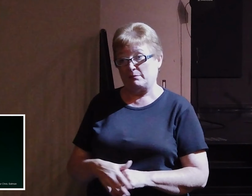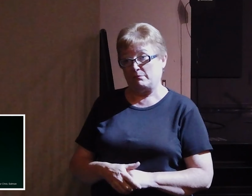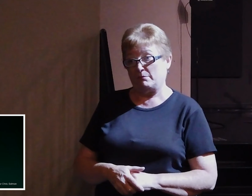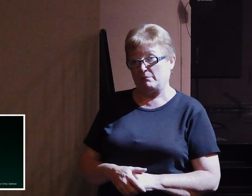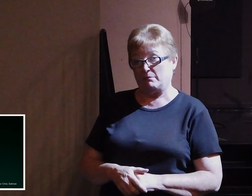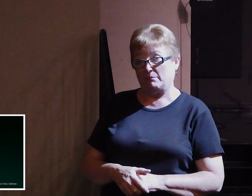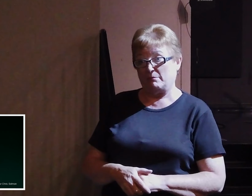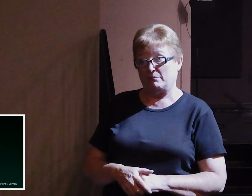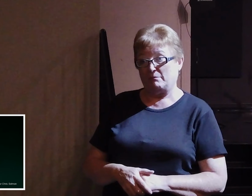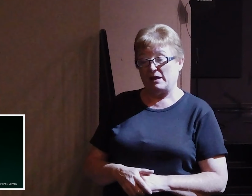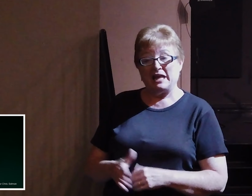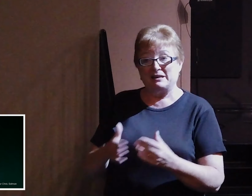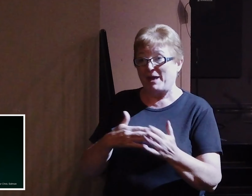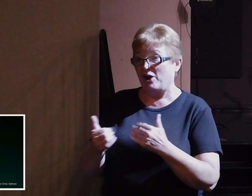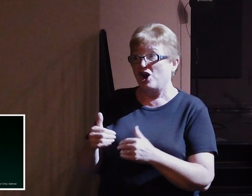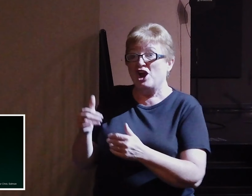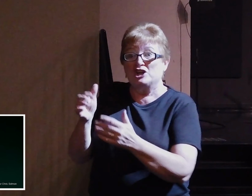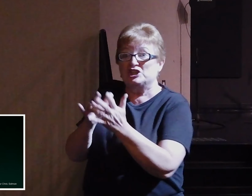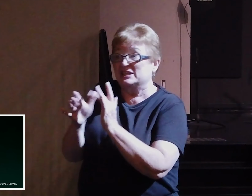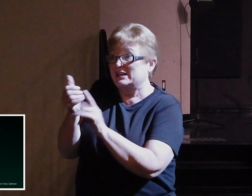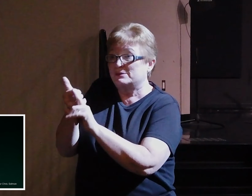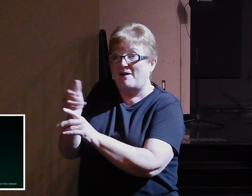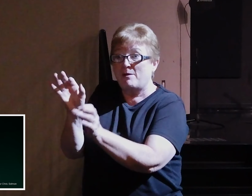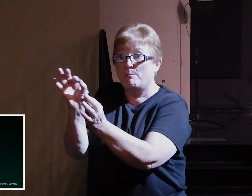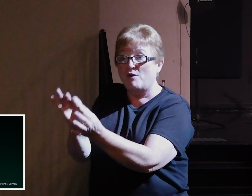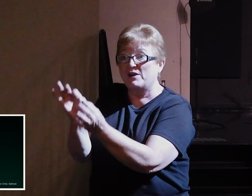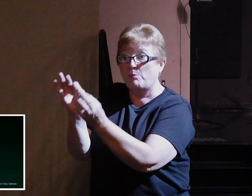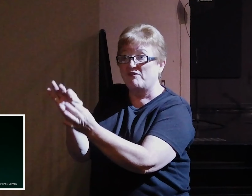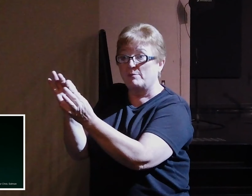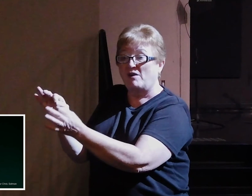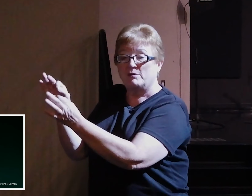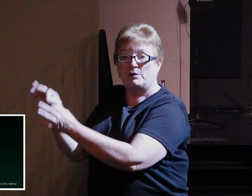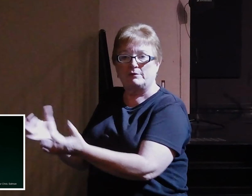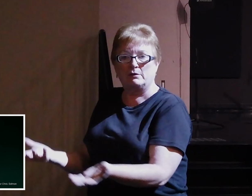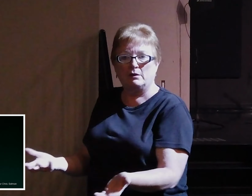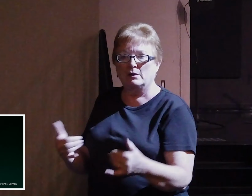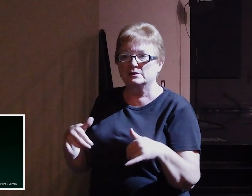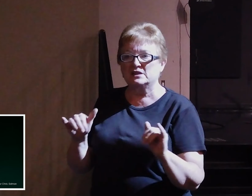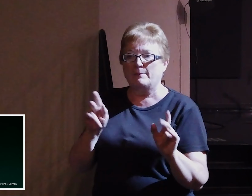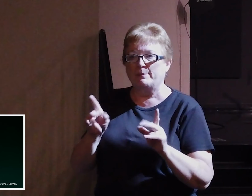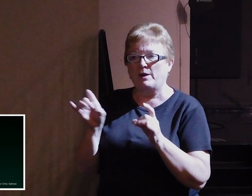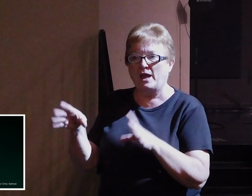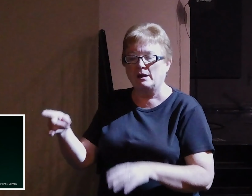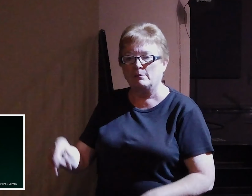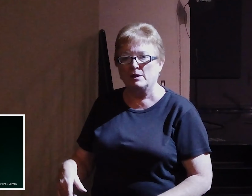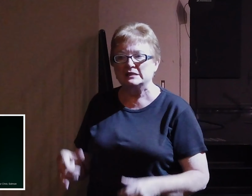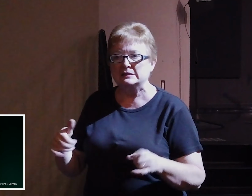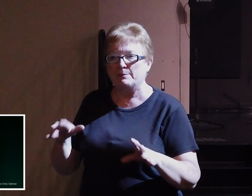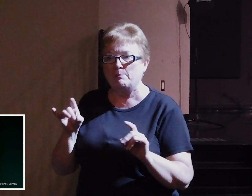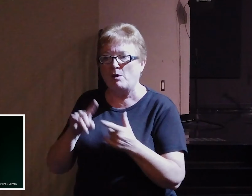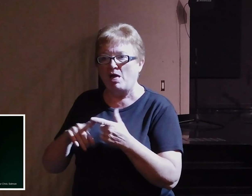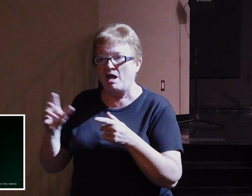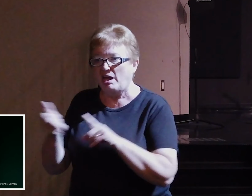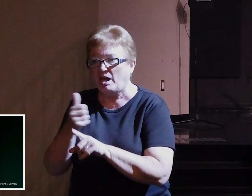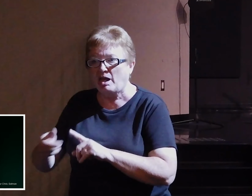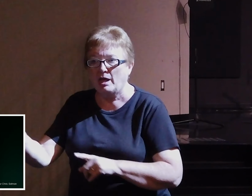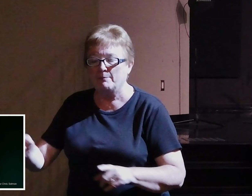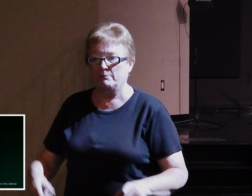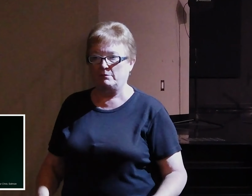you cannot play a perfect hand where there is no suffering in the Christian life. It costs us something and it shouldn't shock us.